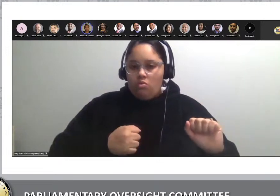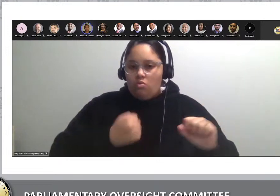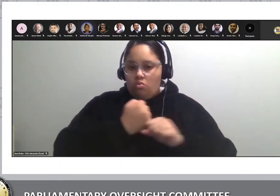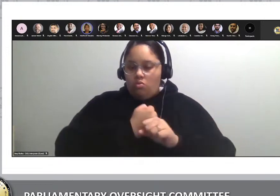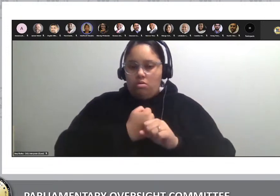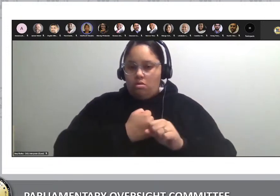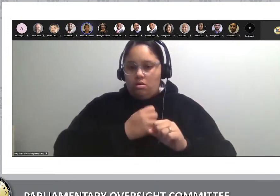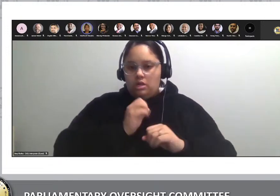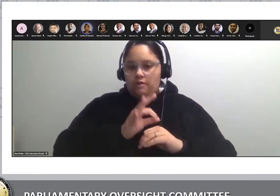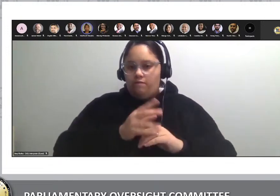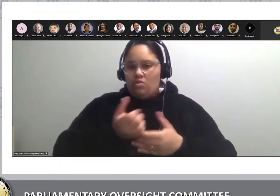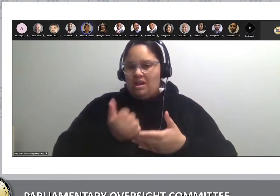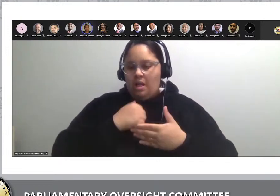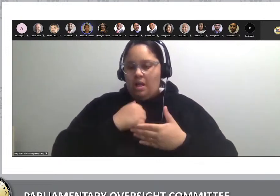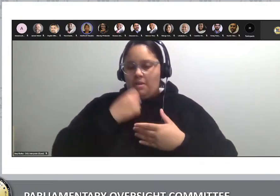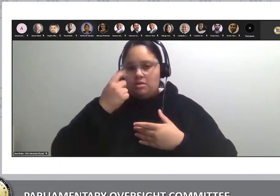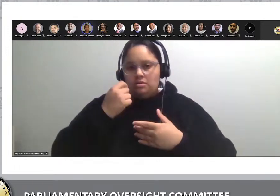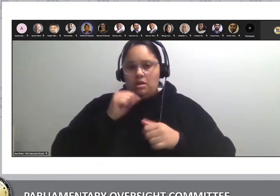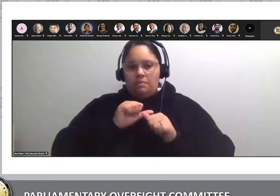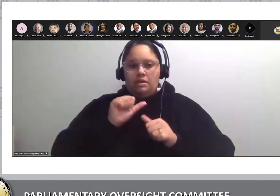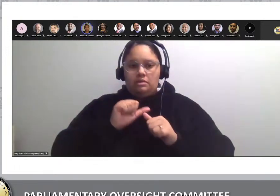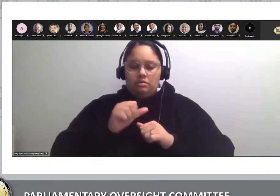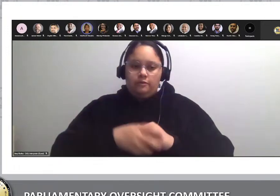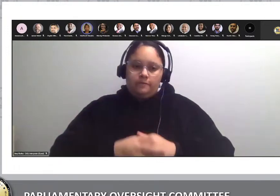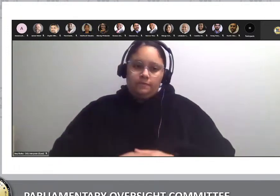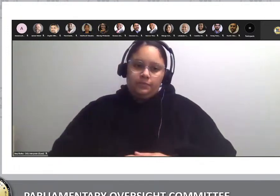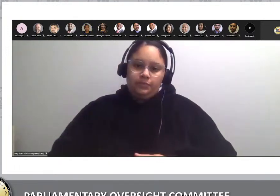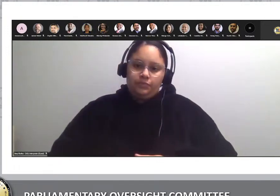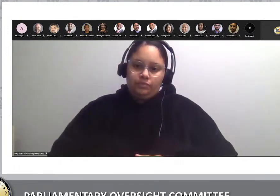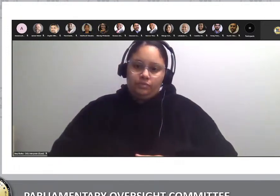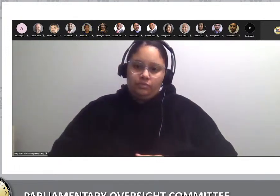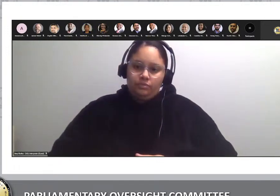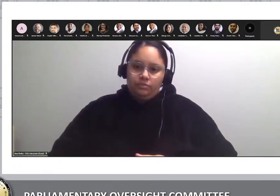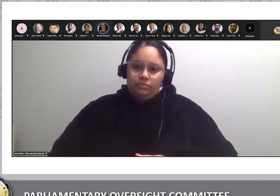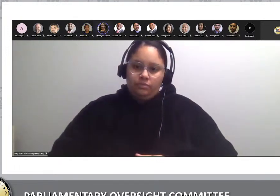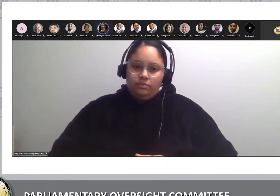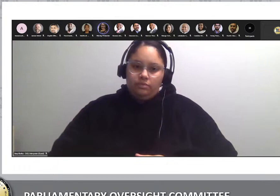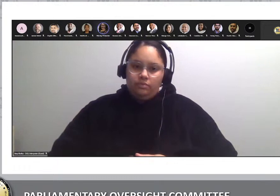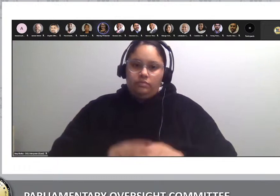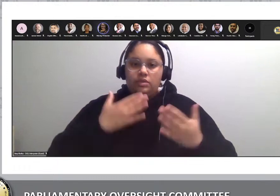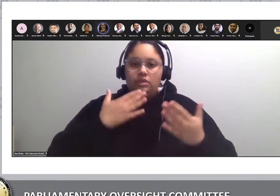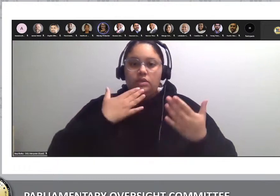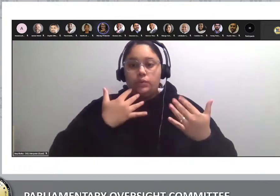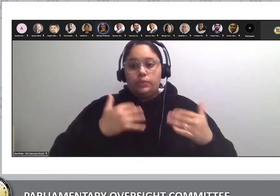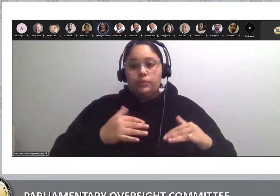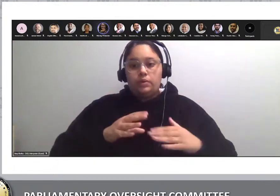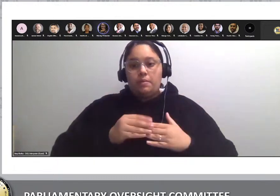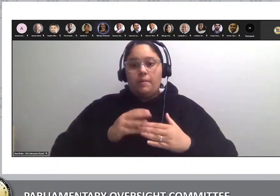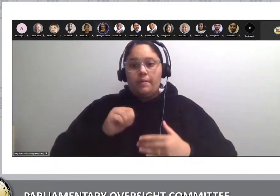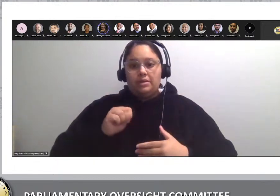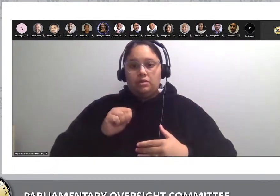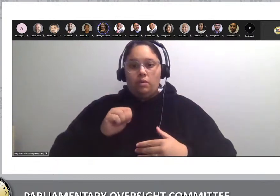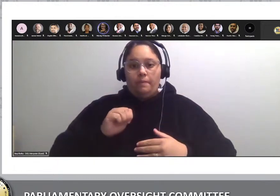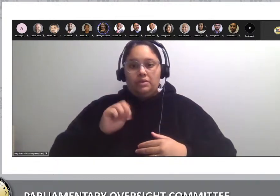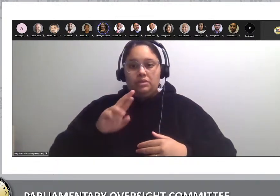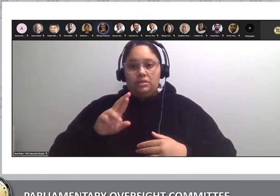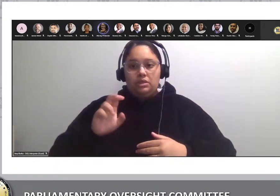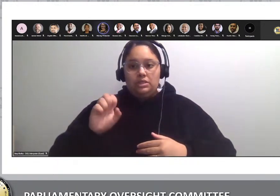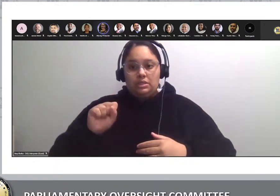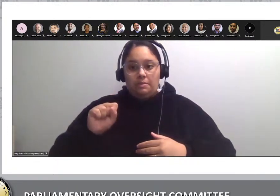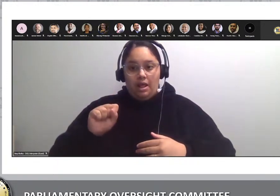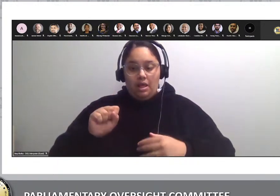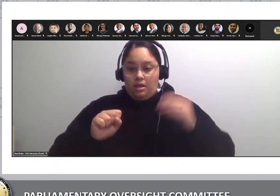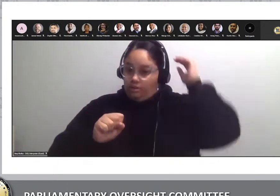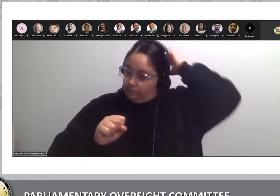work? If you can help me there, just to have an understanding. Thank you very much, Member Maseko. Mr.